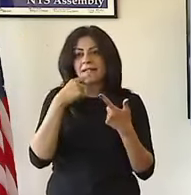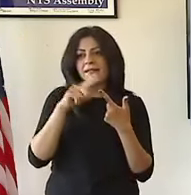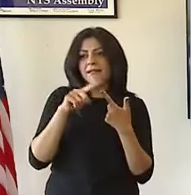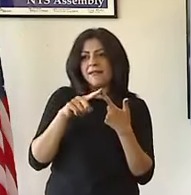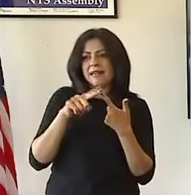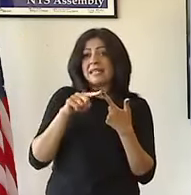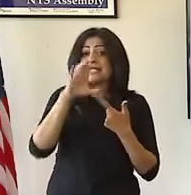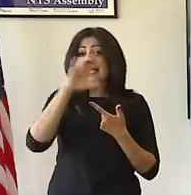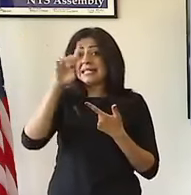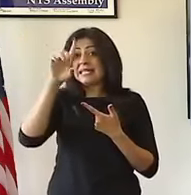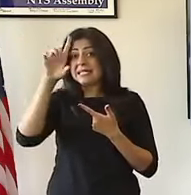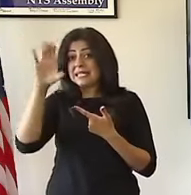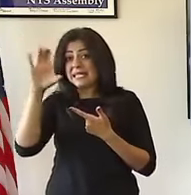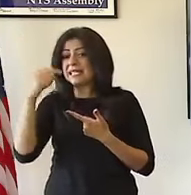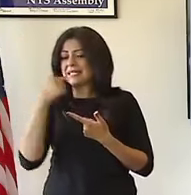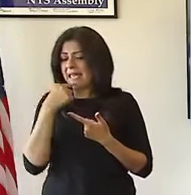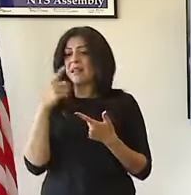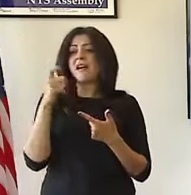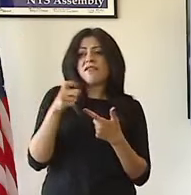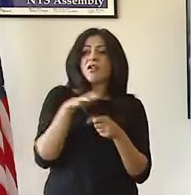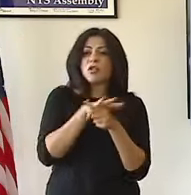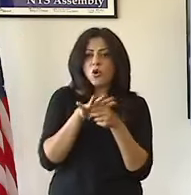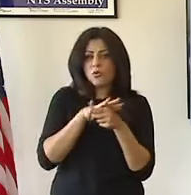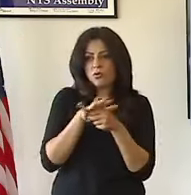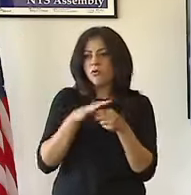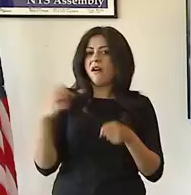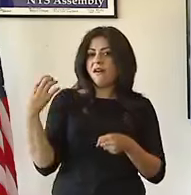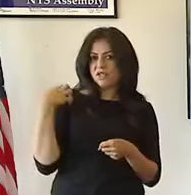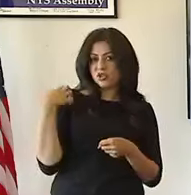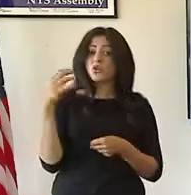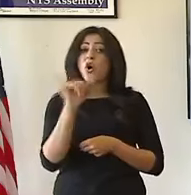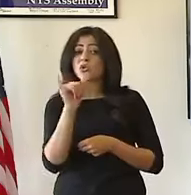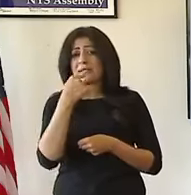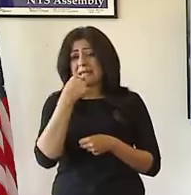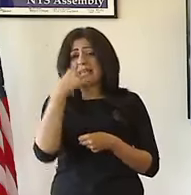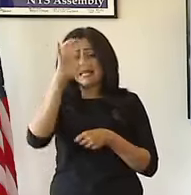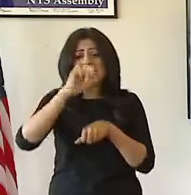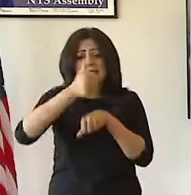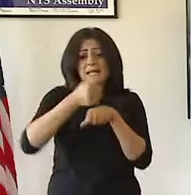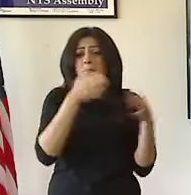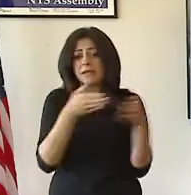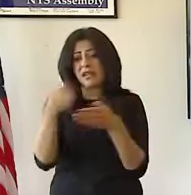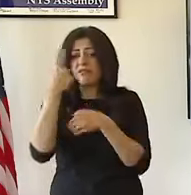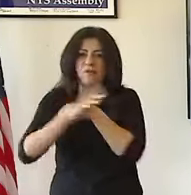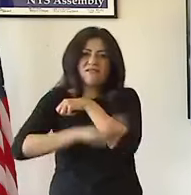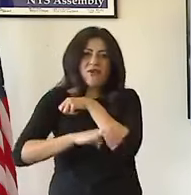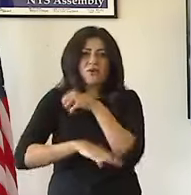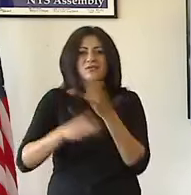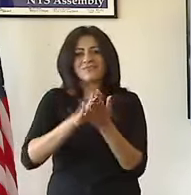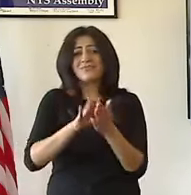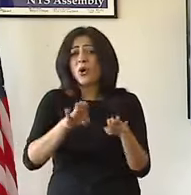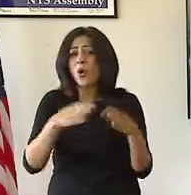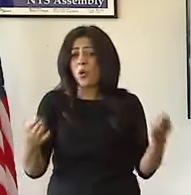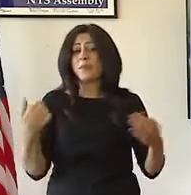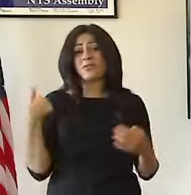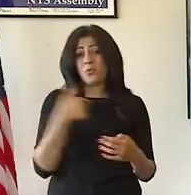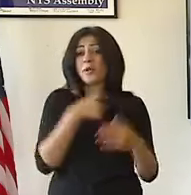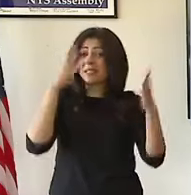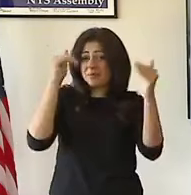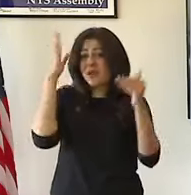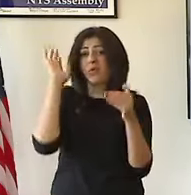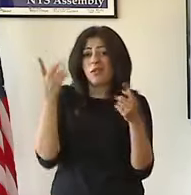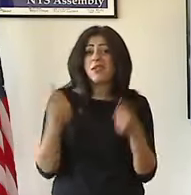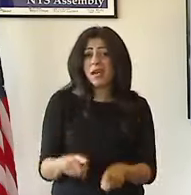governors and otherwise, that there needs to be a plan to reopen schools in the fall. And I will tell you that it is our expectation and hope that that does happen and